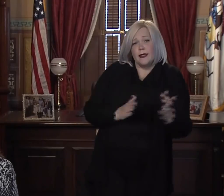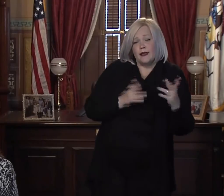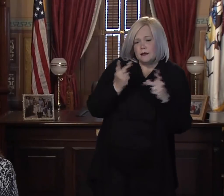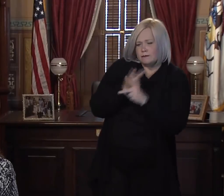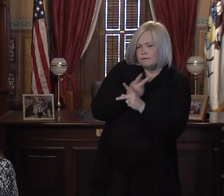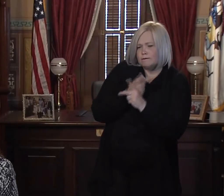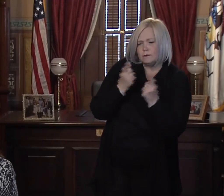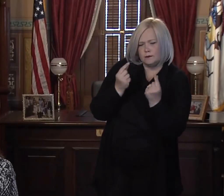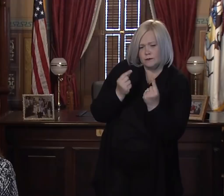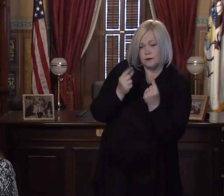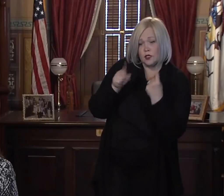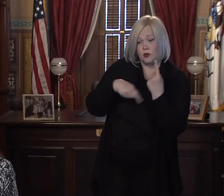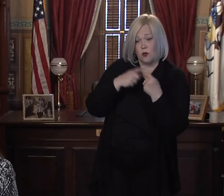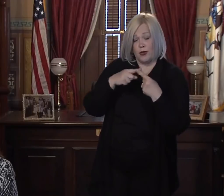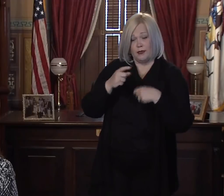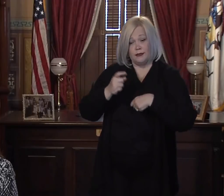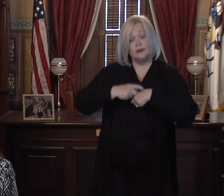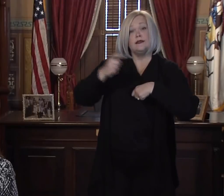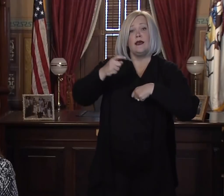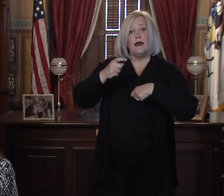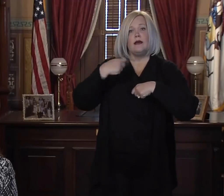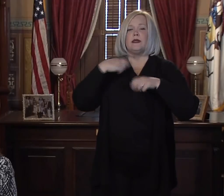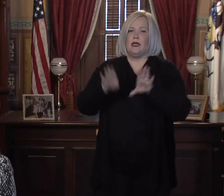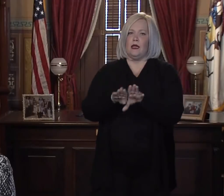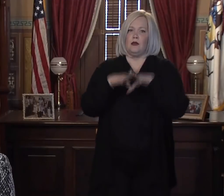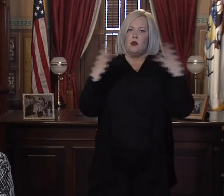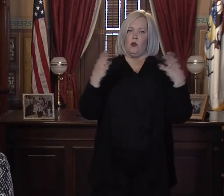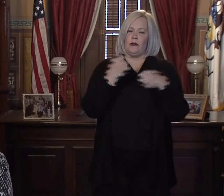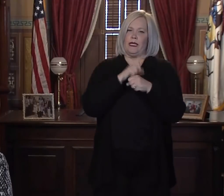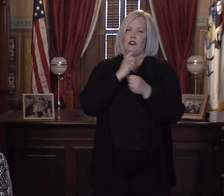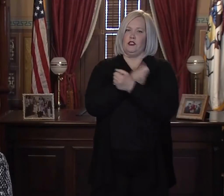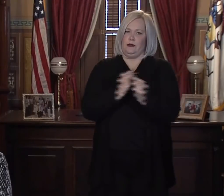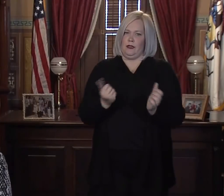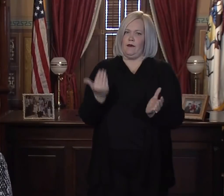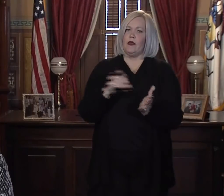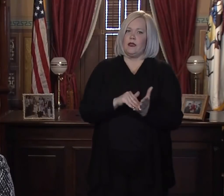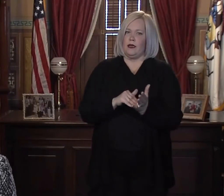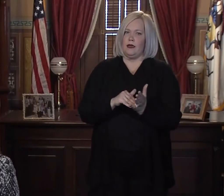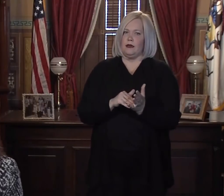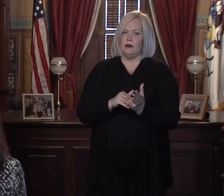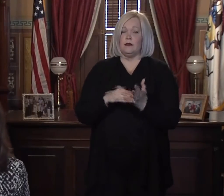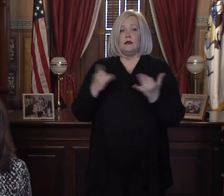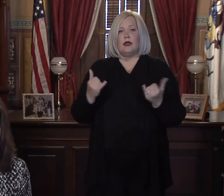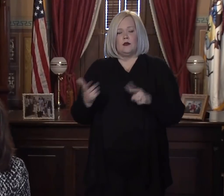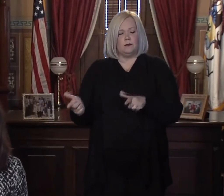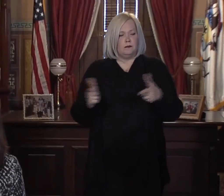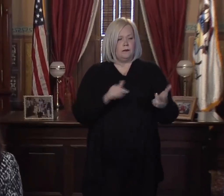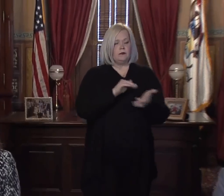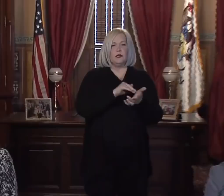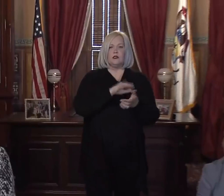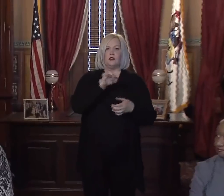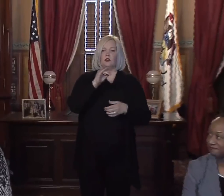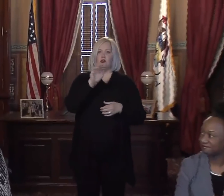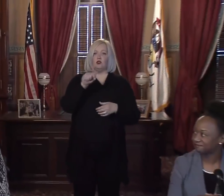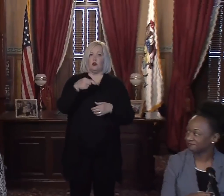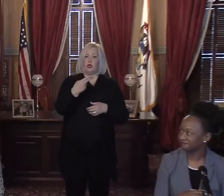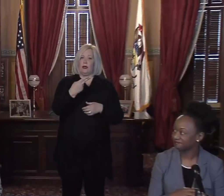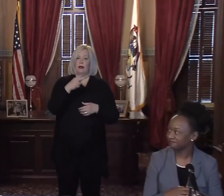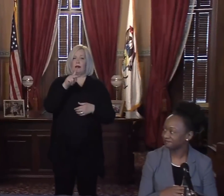ready, we can re-engage safely. So with that, I'm going to ask Dr. Janae Khaldun to give